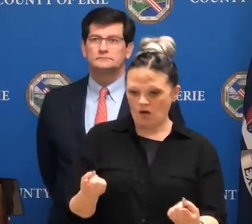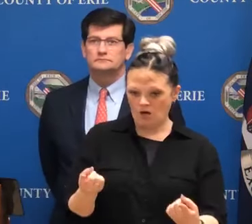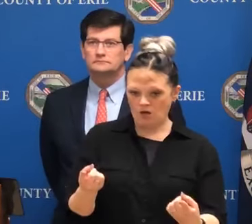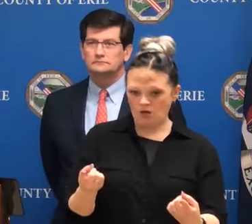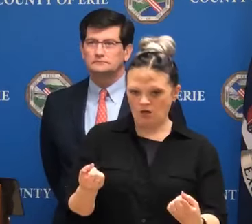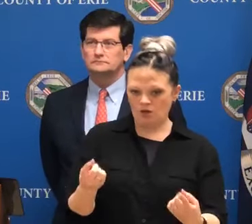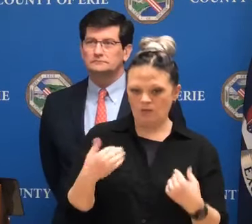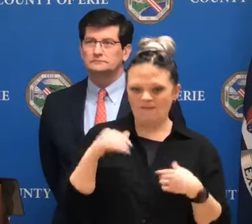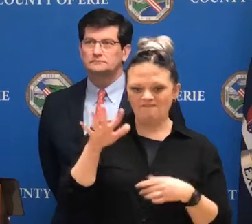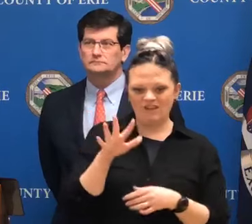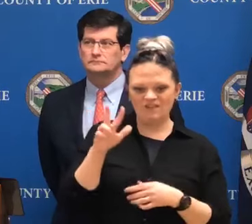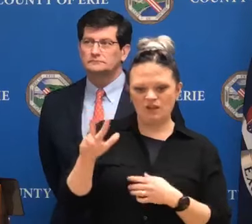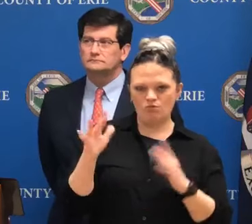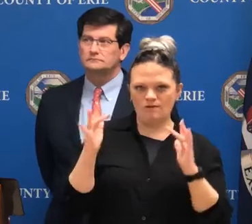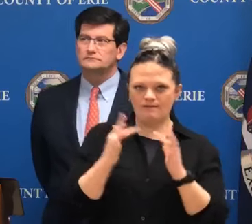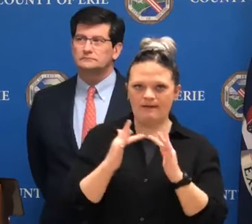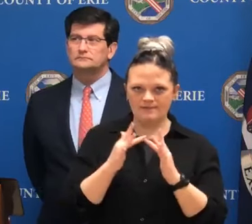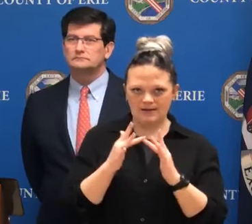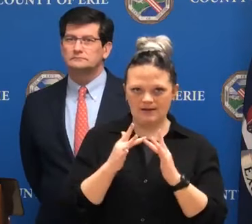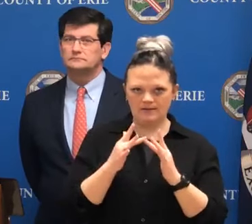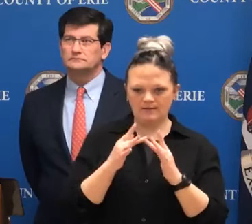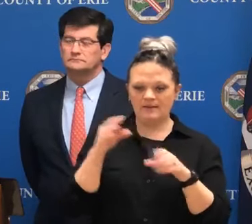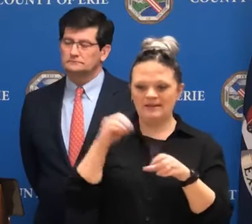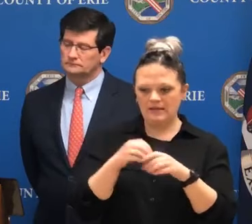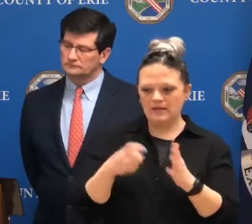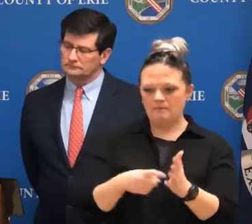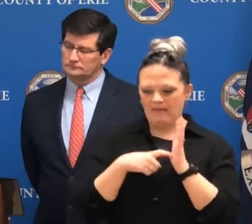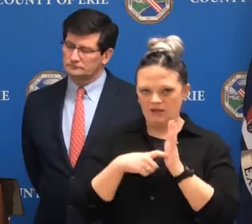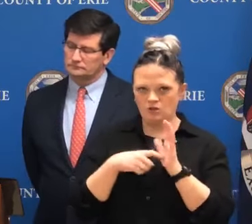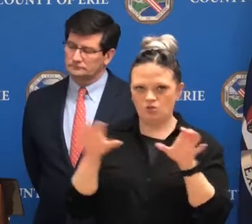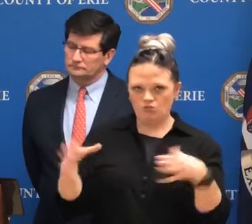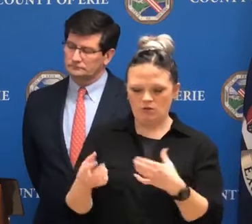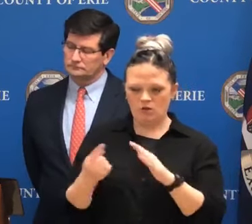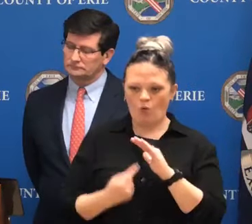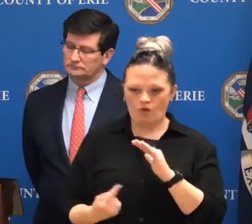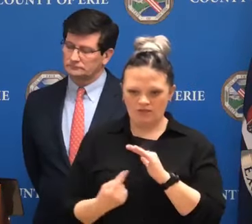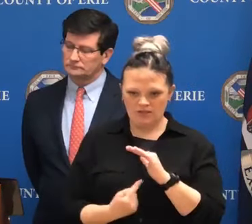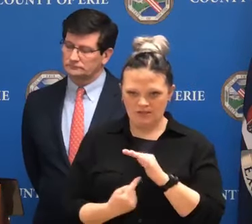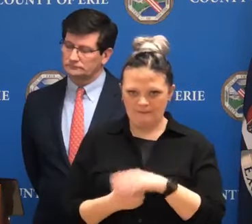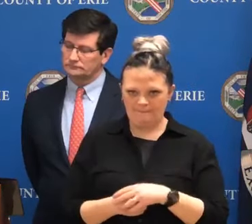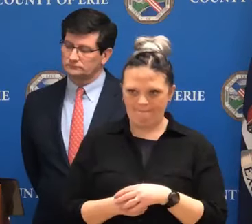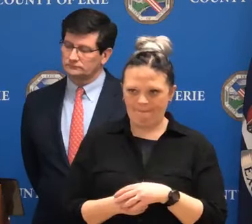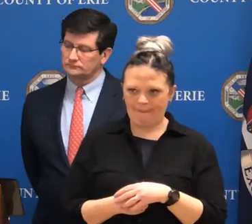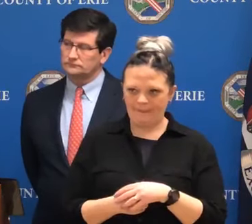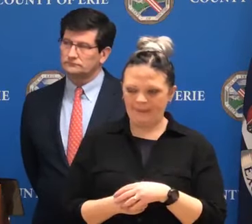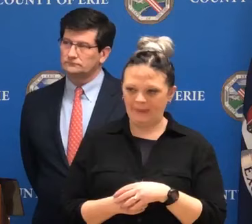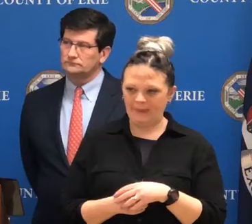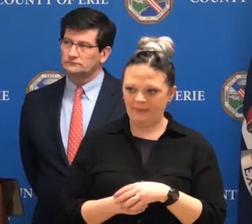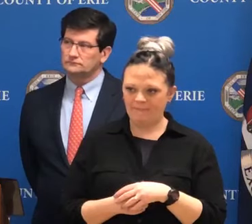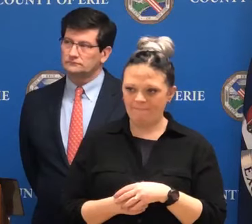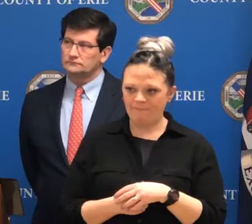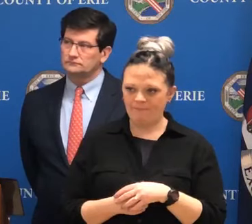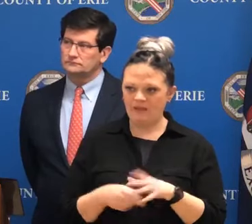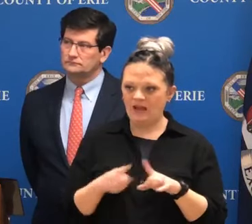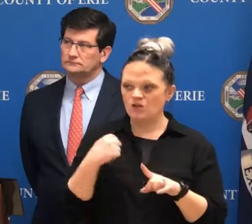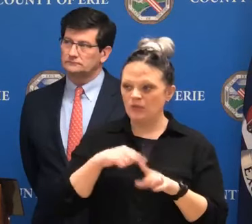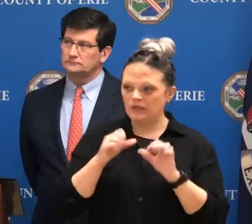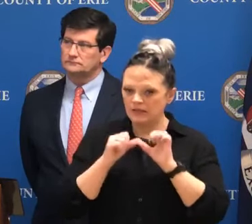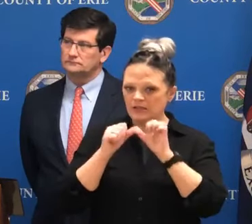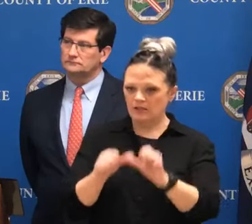have 53 contacts in mandatory quarantine. And as we continue to do the